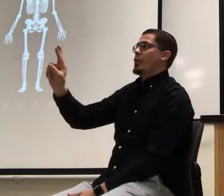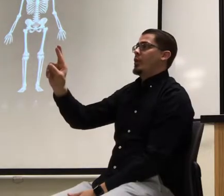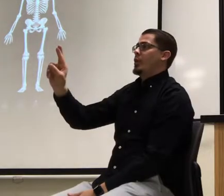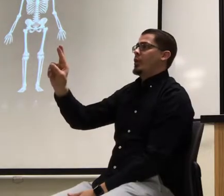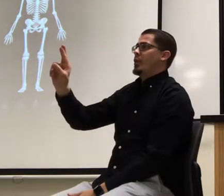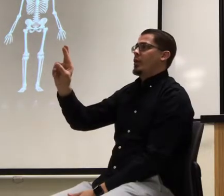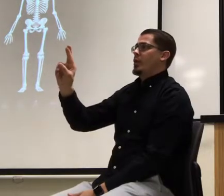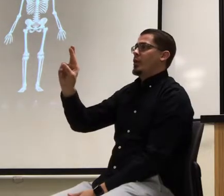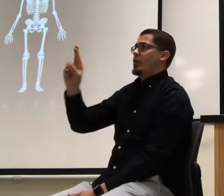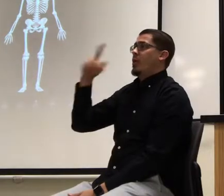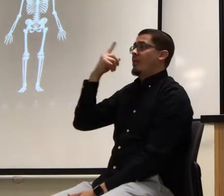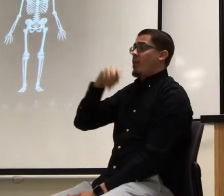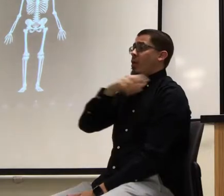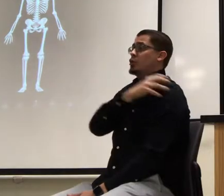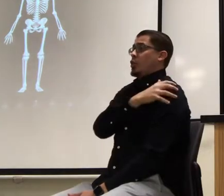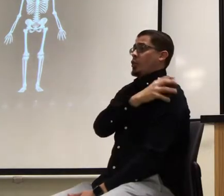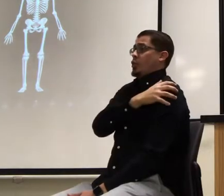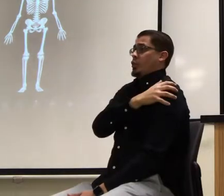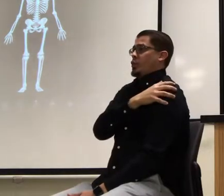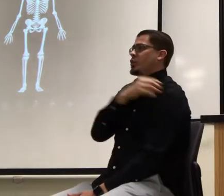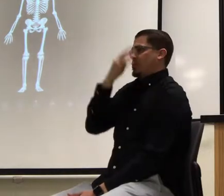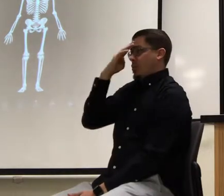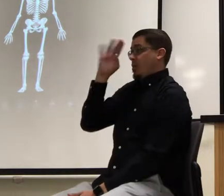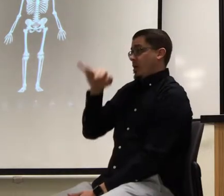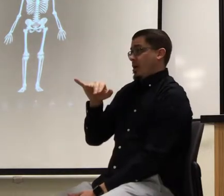at the shoulder. So you know that.